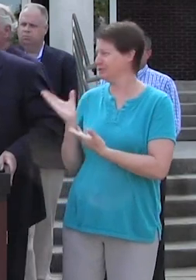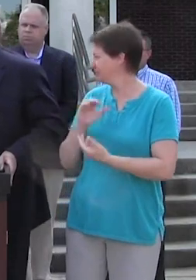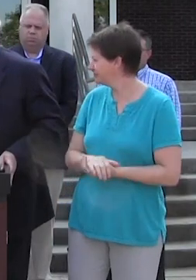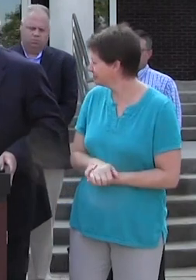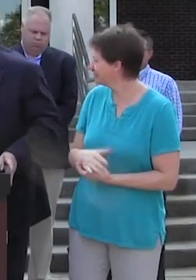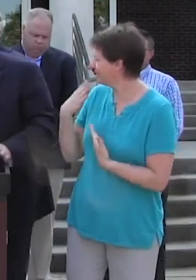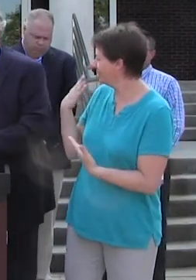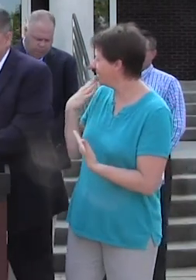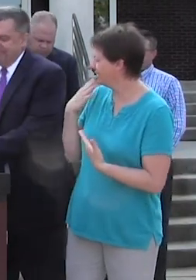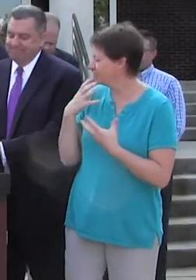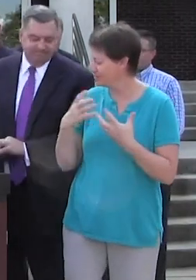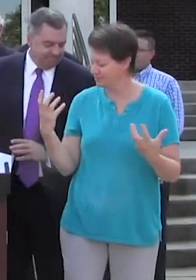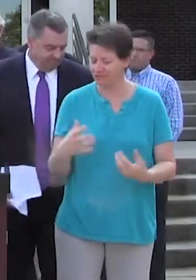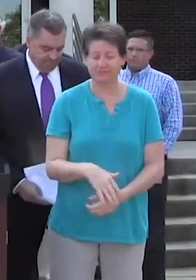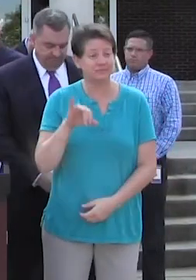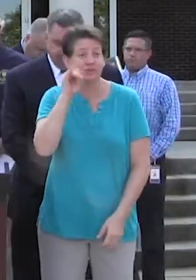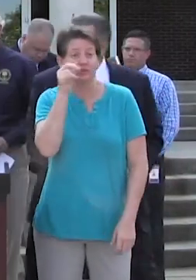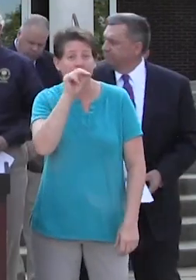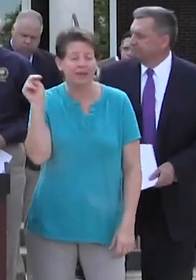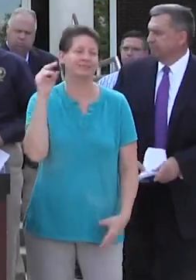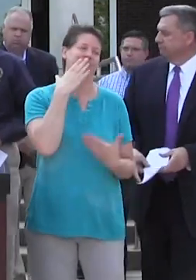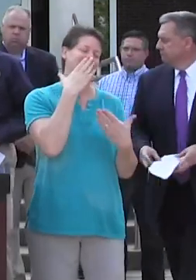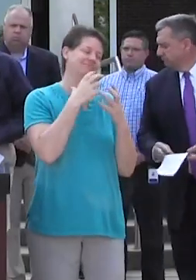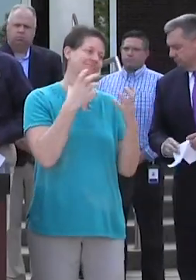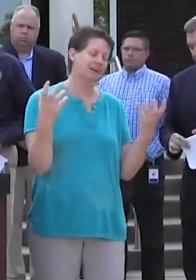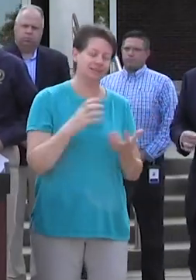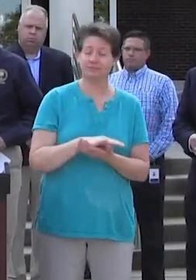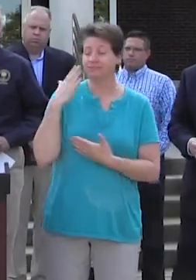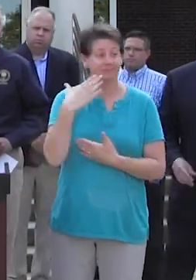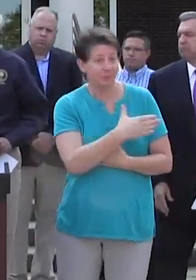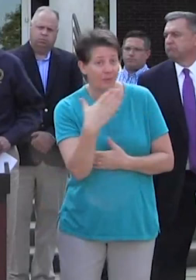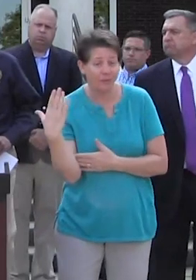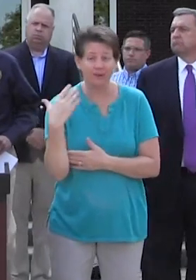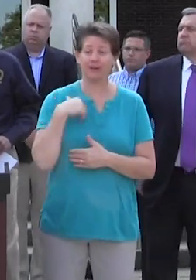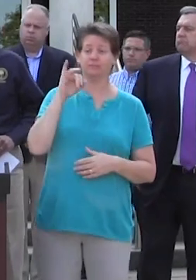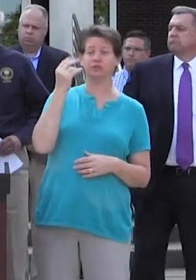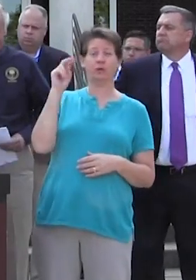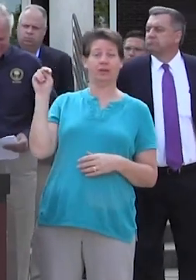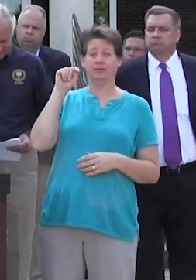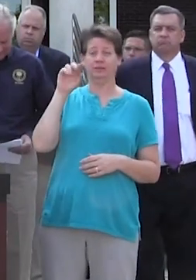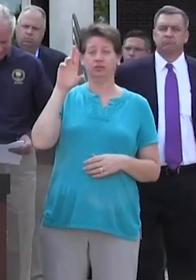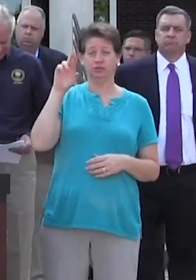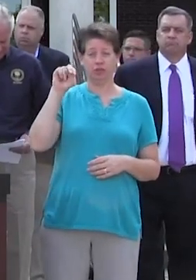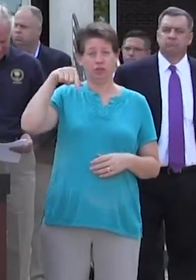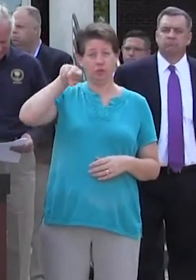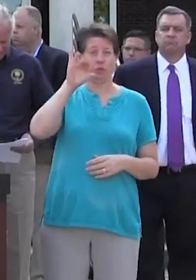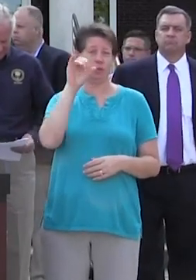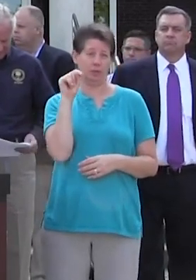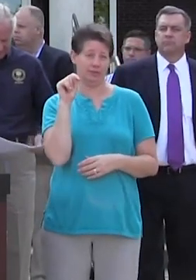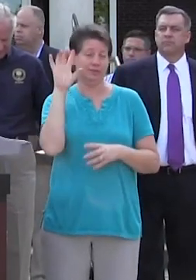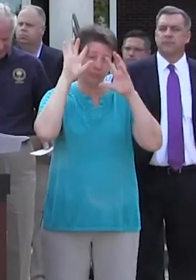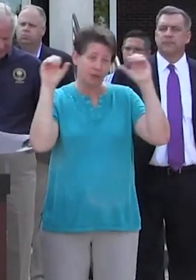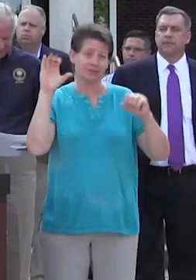you. Thank you so much. Thank you very much. Good morning, everyone. I'm Joanne Turnquist, President and CEO of